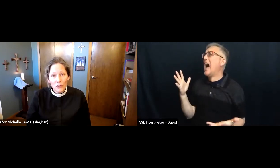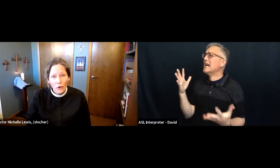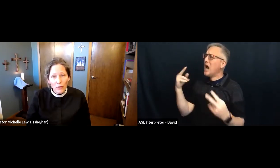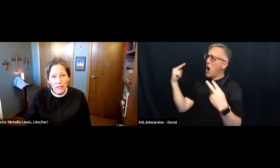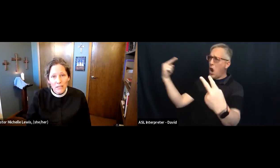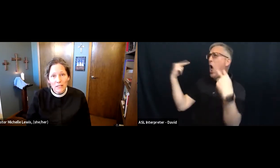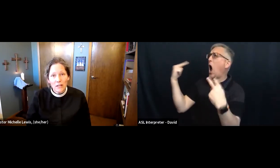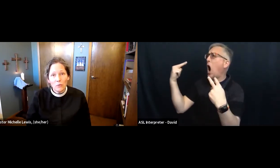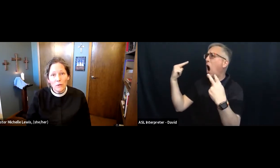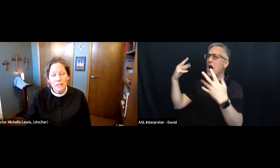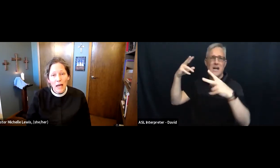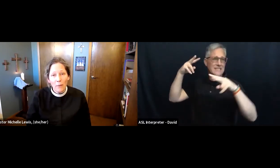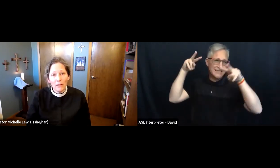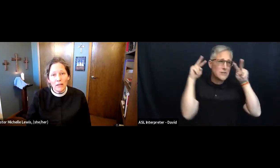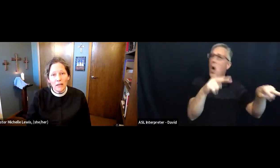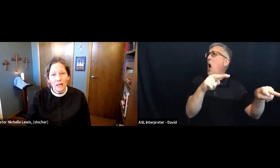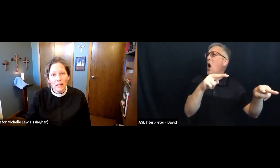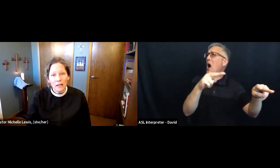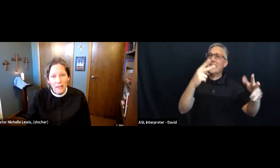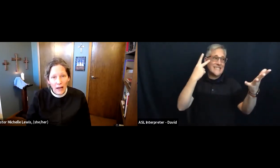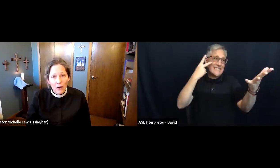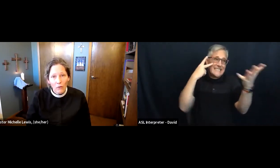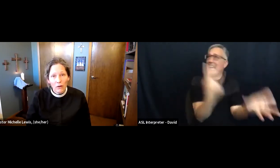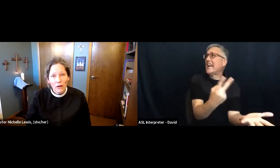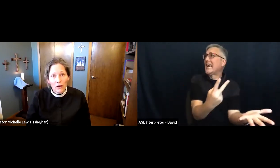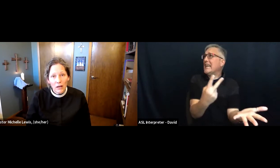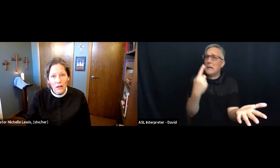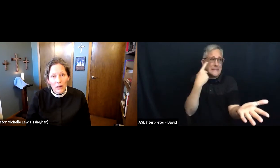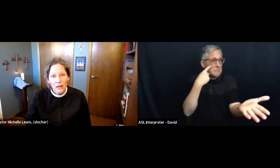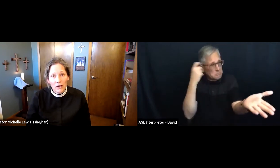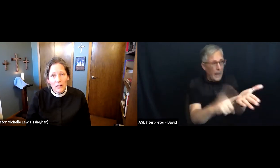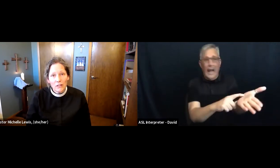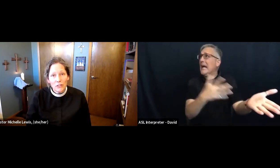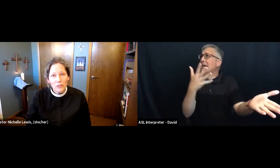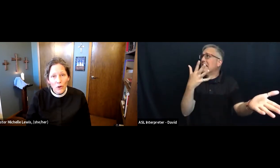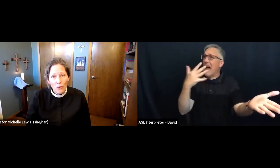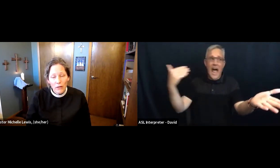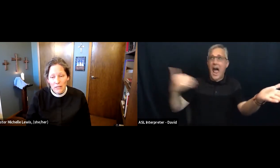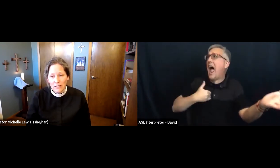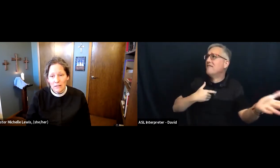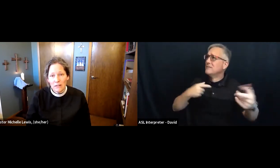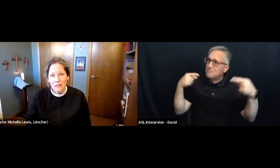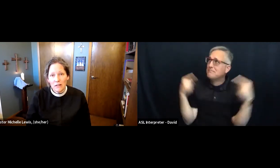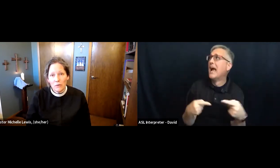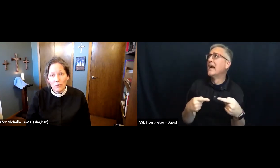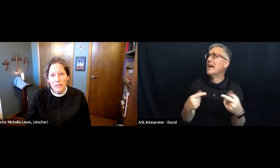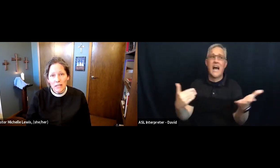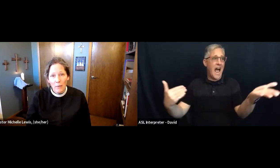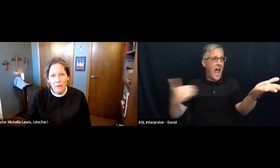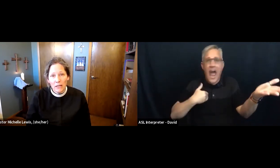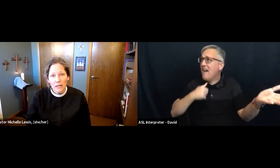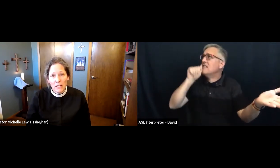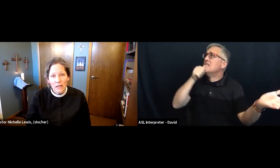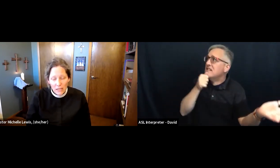to notice what is happening now, to notice what